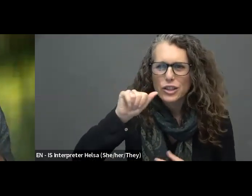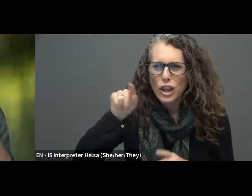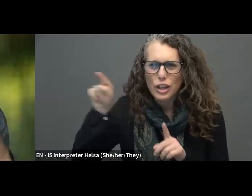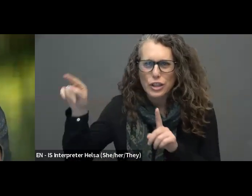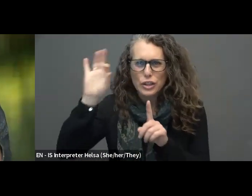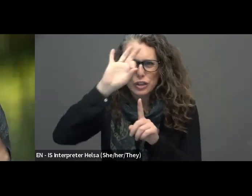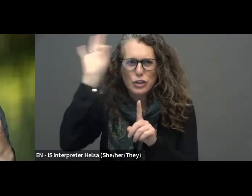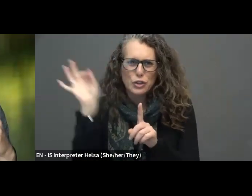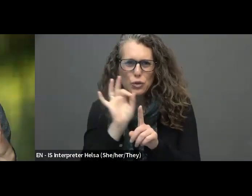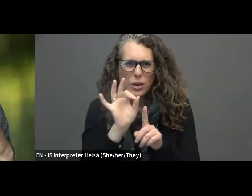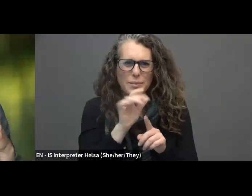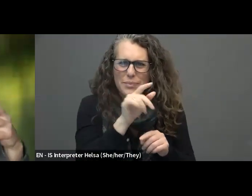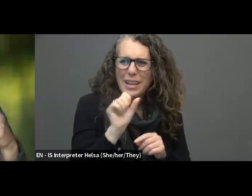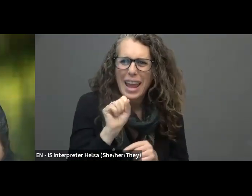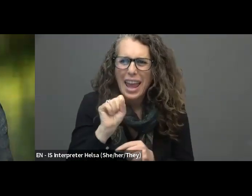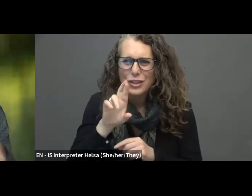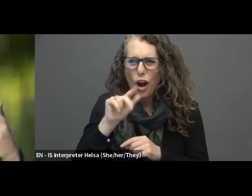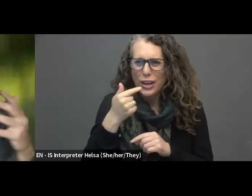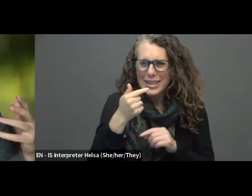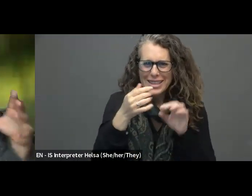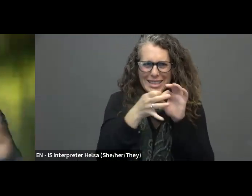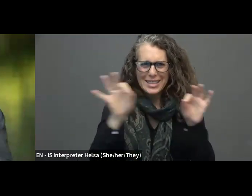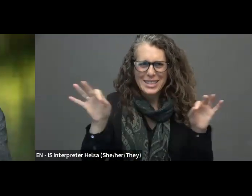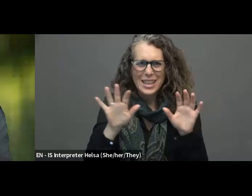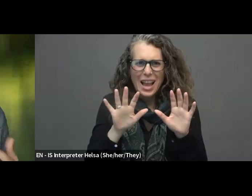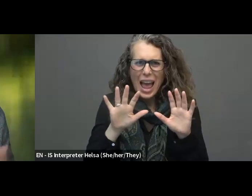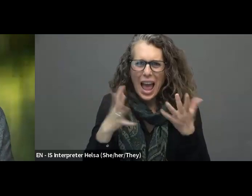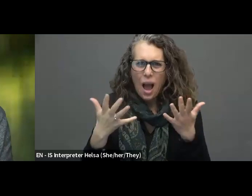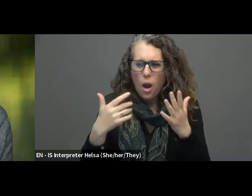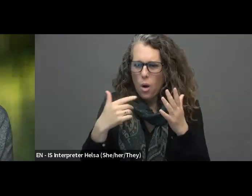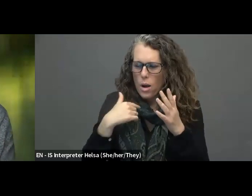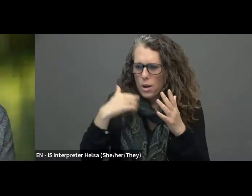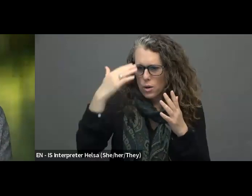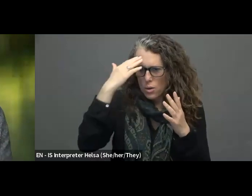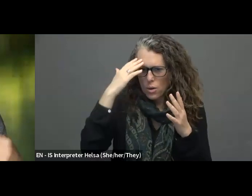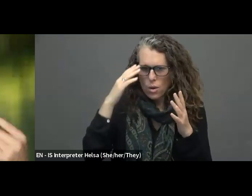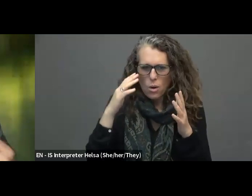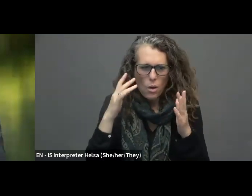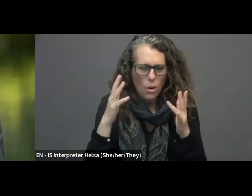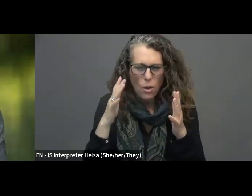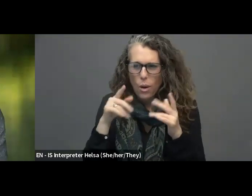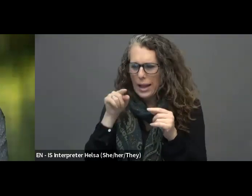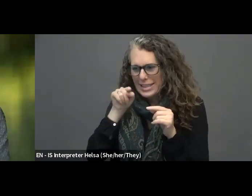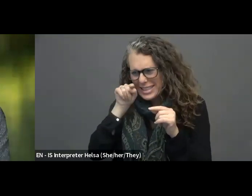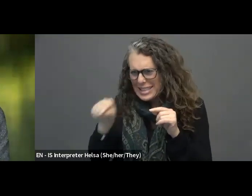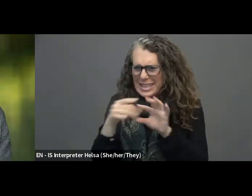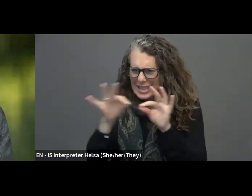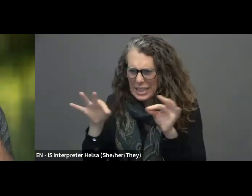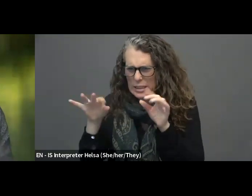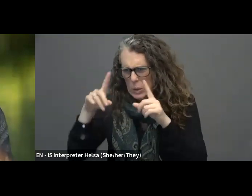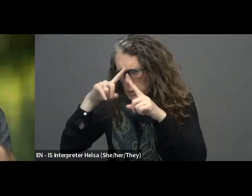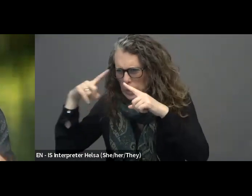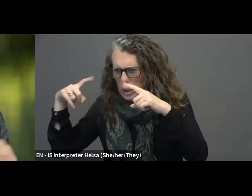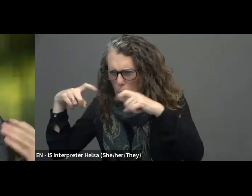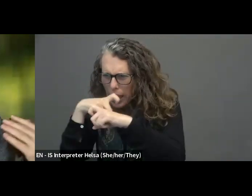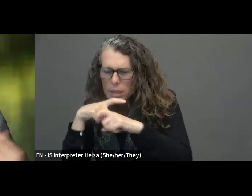sentences, SRT sentences can be like labeled or built up on in terms of complexity. And I just wanted to briefly